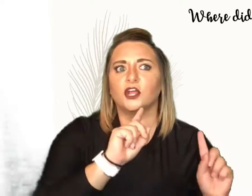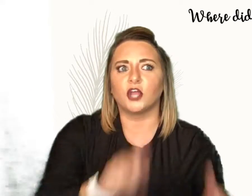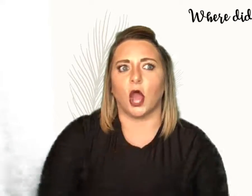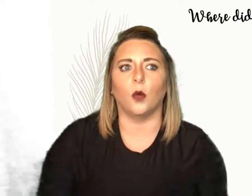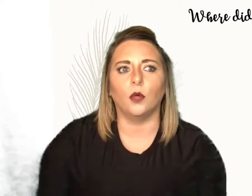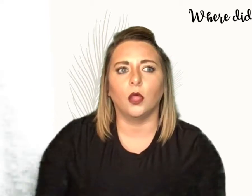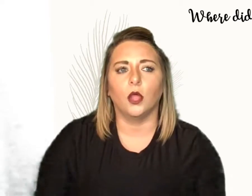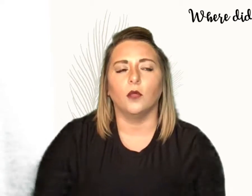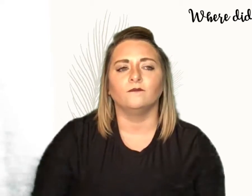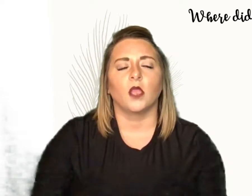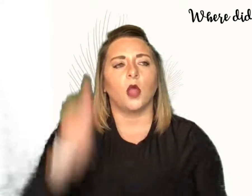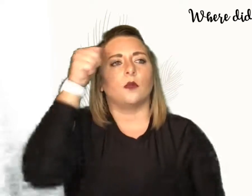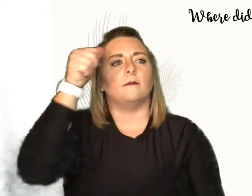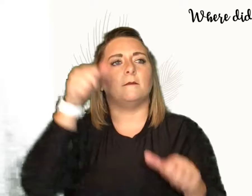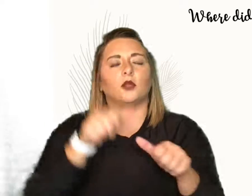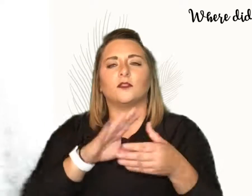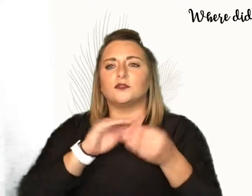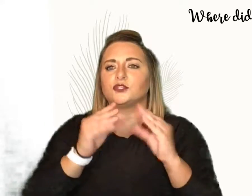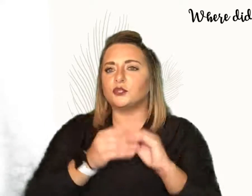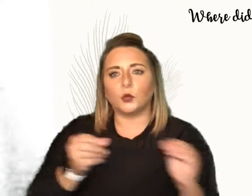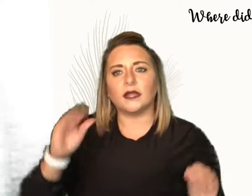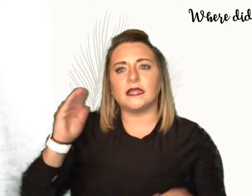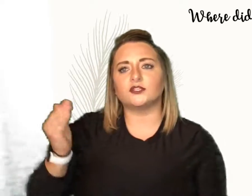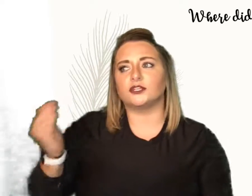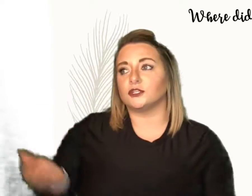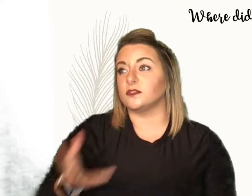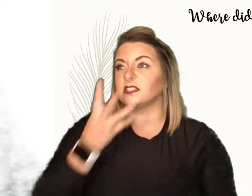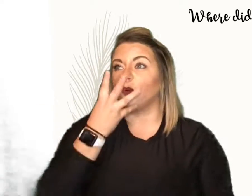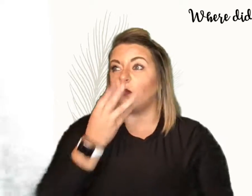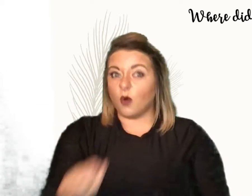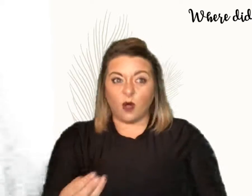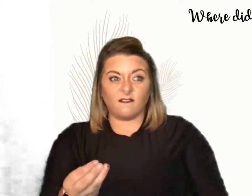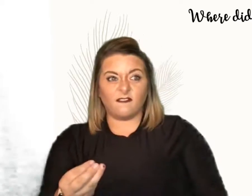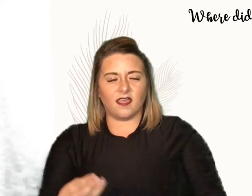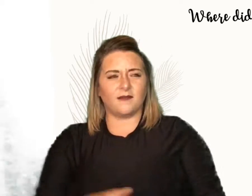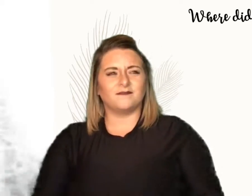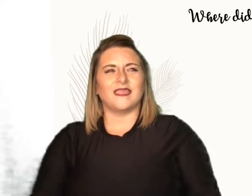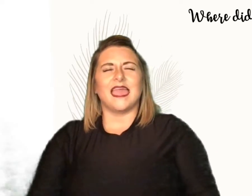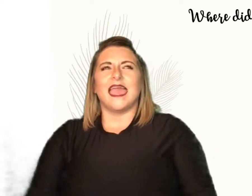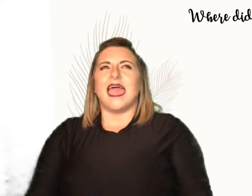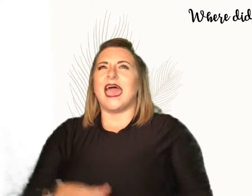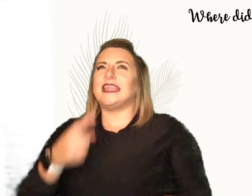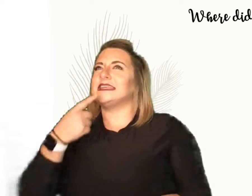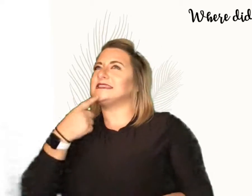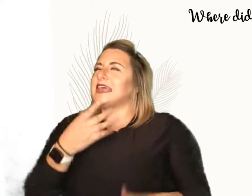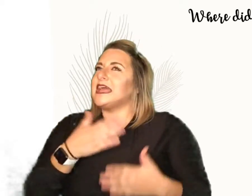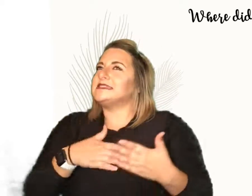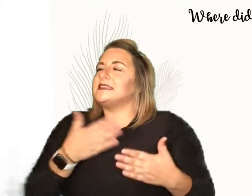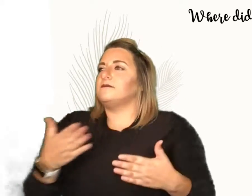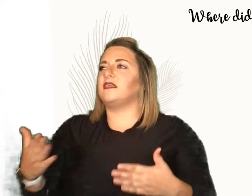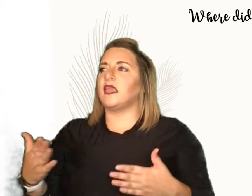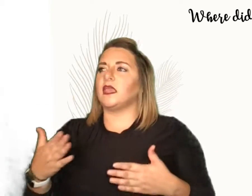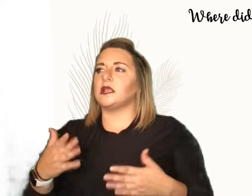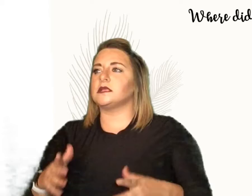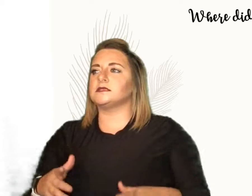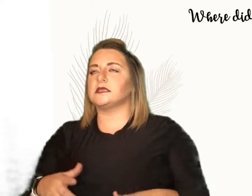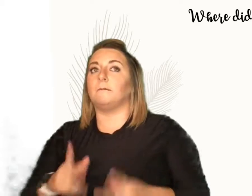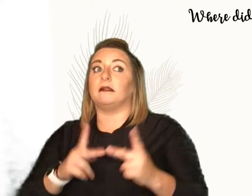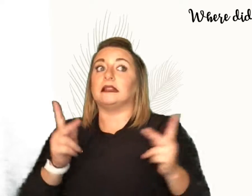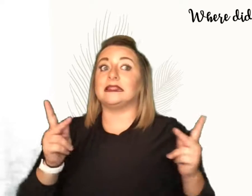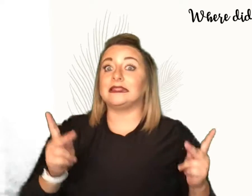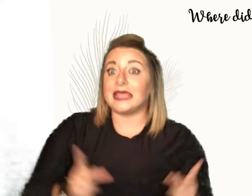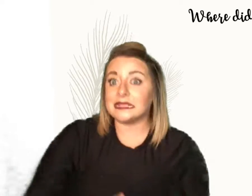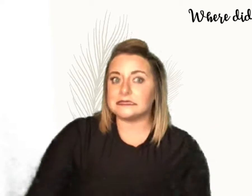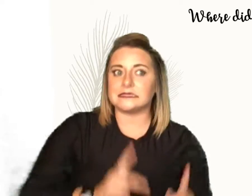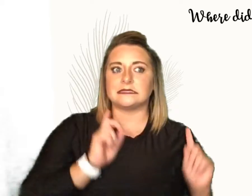wolf go? Remember, the story introduced the wolf, and it said some things,